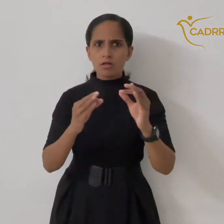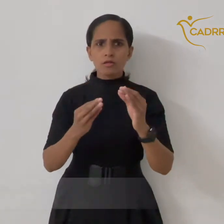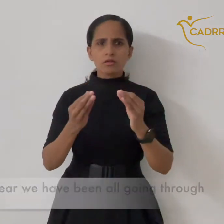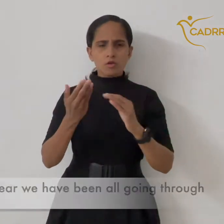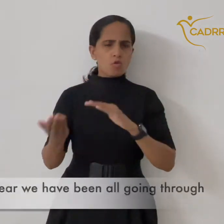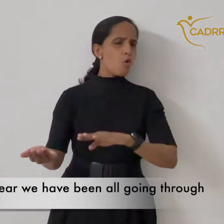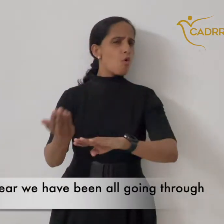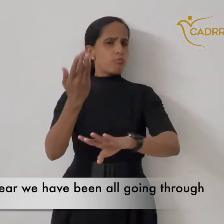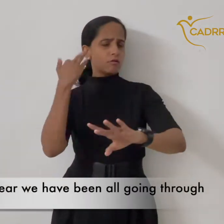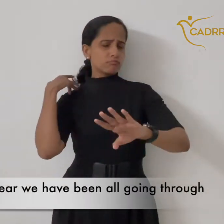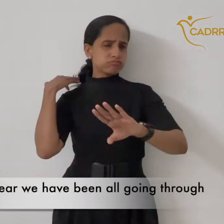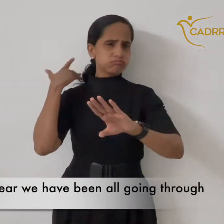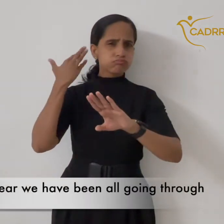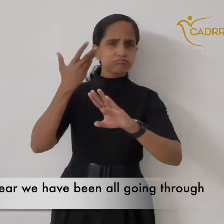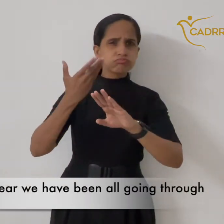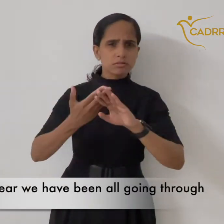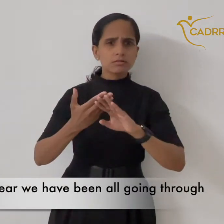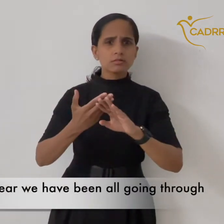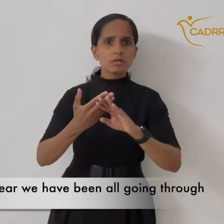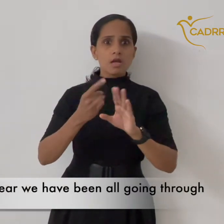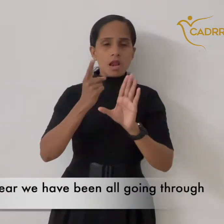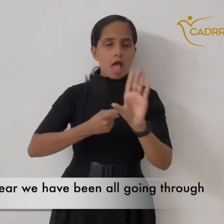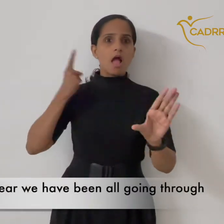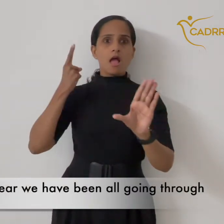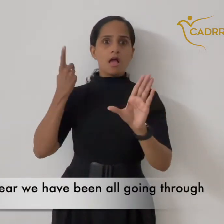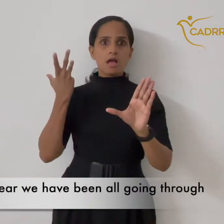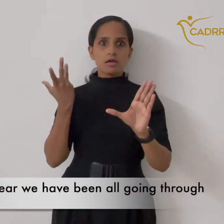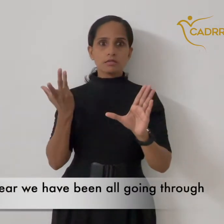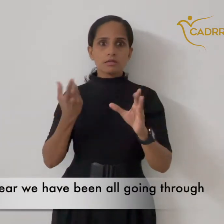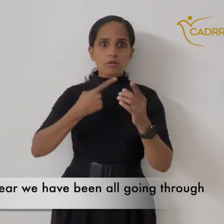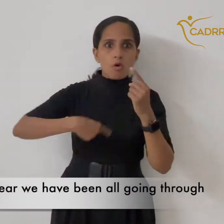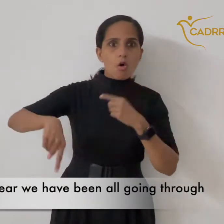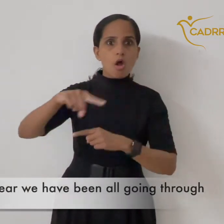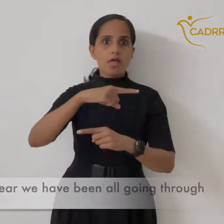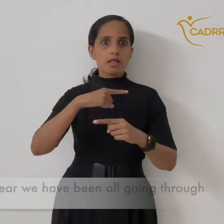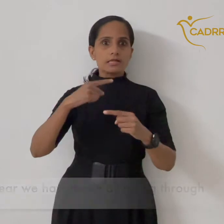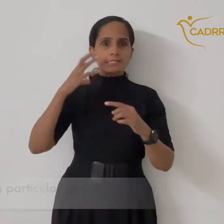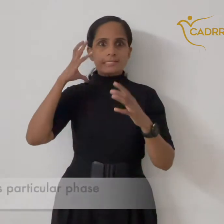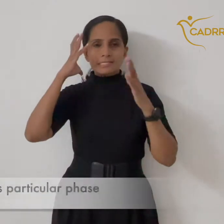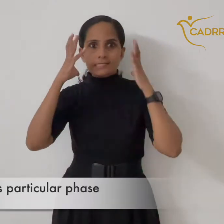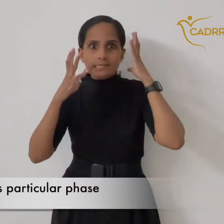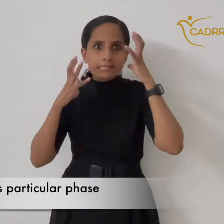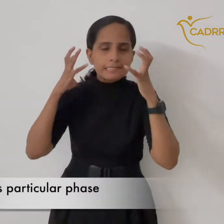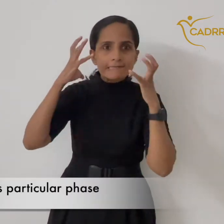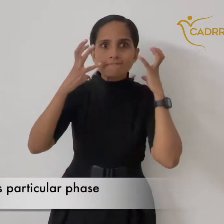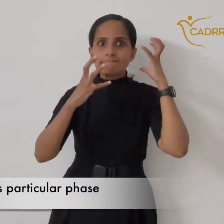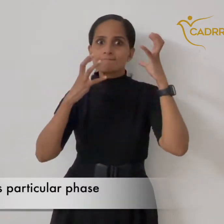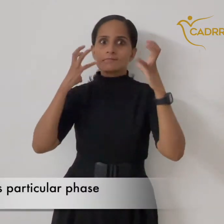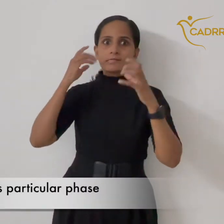For almost a whole year, we have all been going through this particular phase.